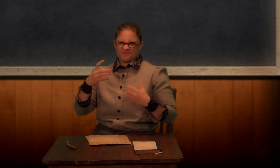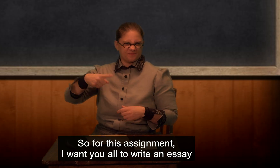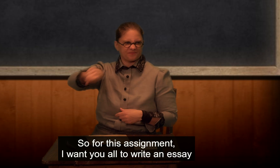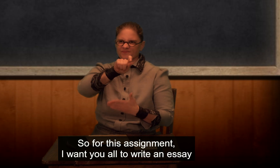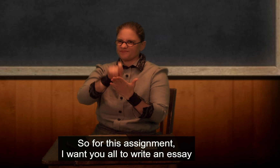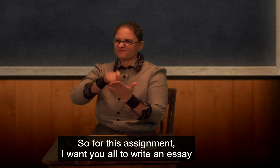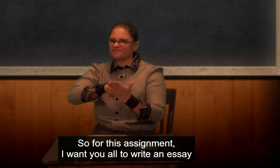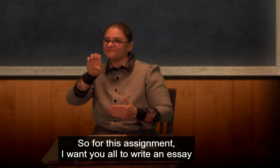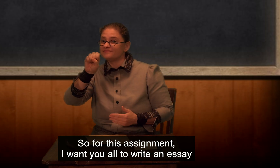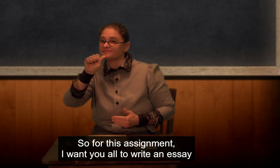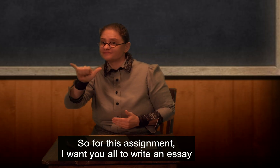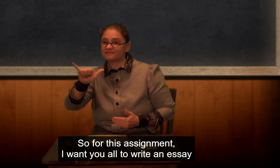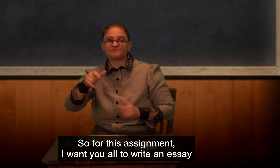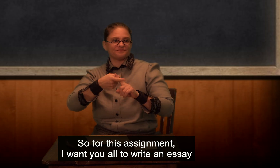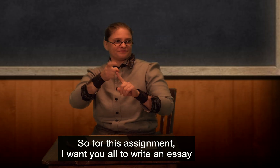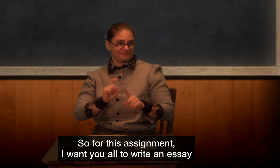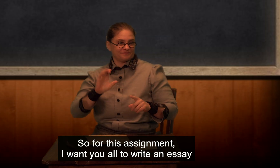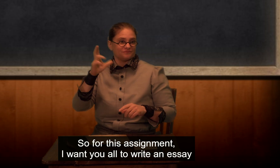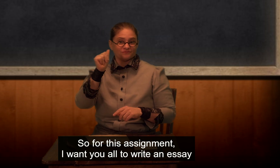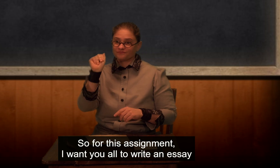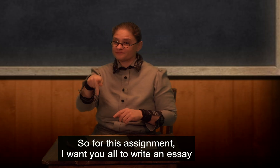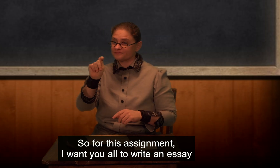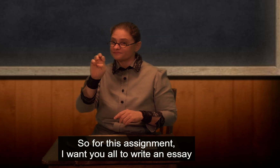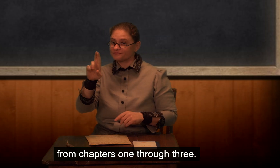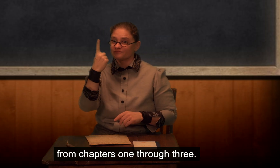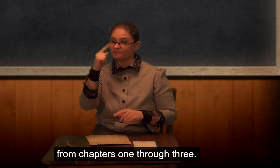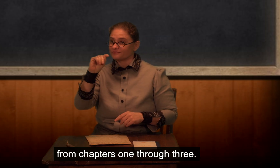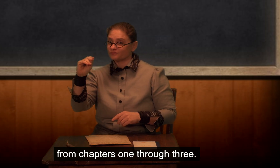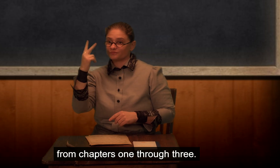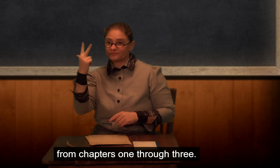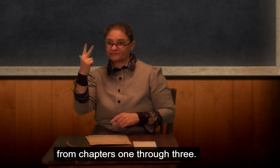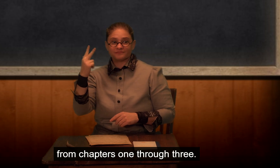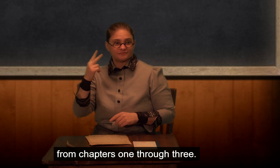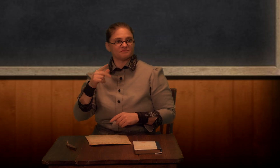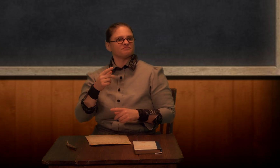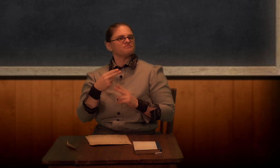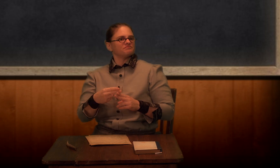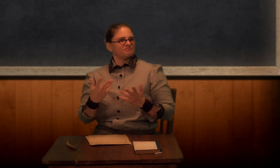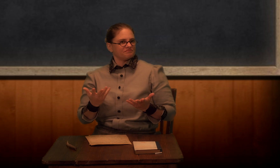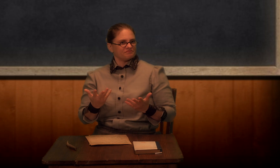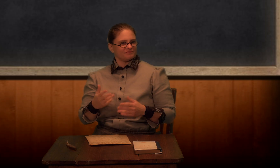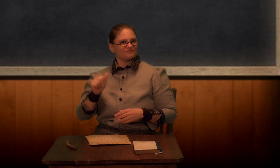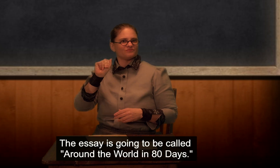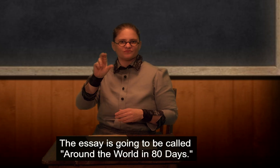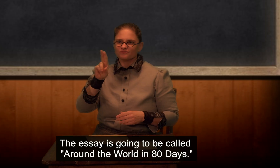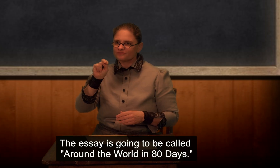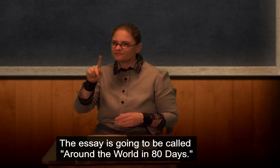So for this assignment, I want you all to write an essay from chapters 1 through 3. The essay is going